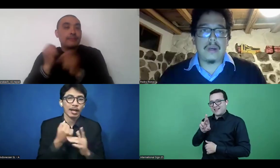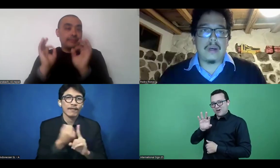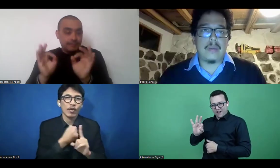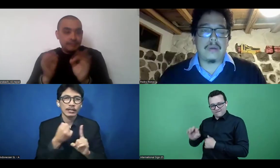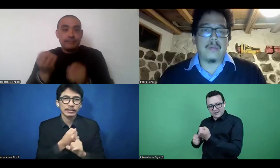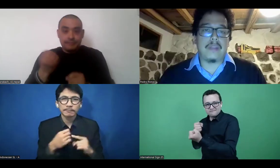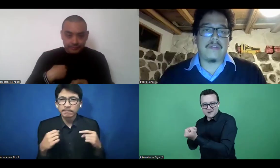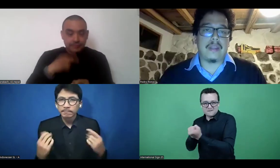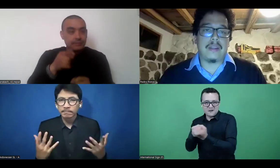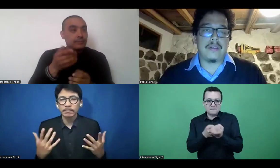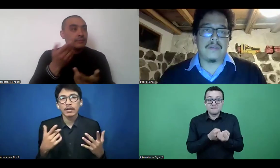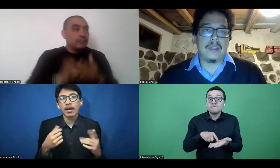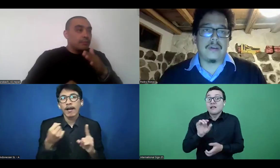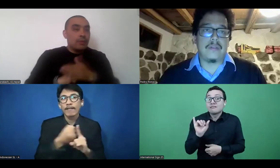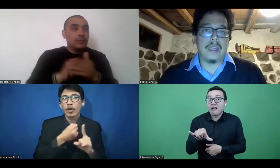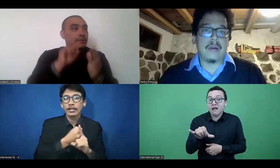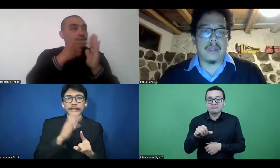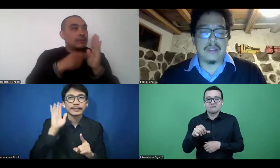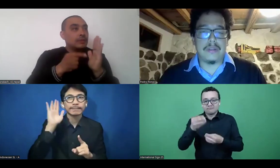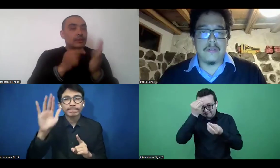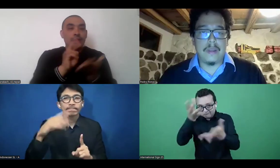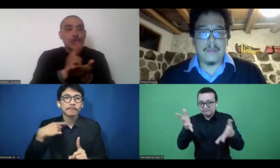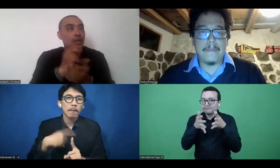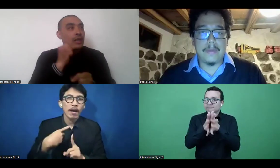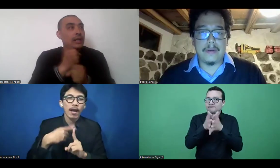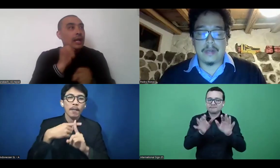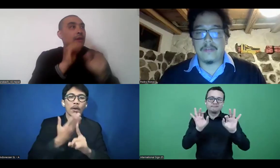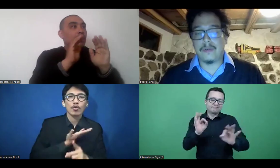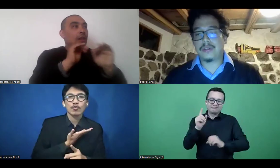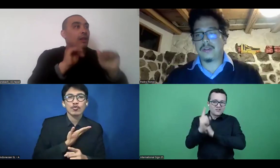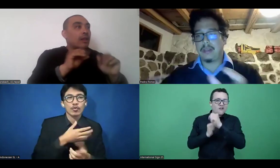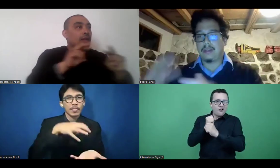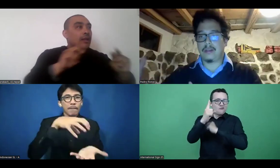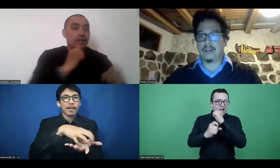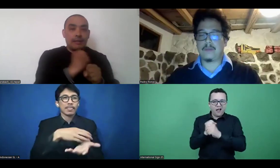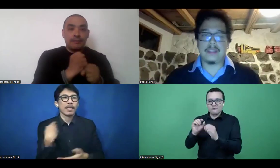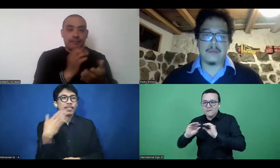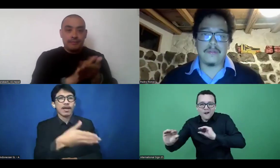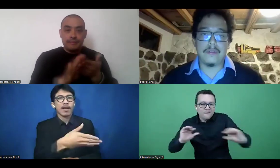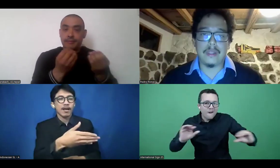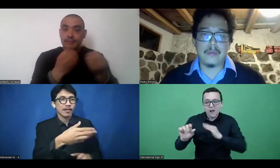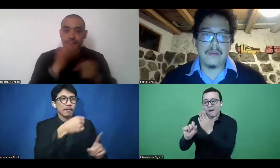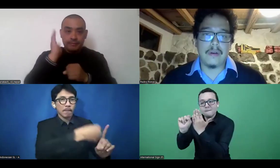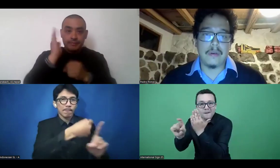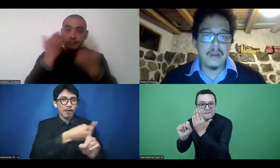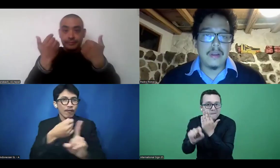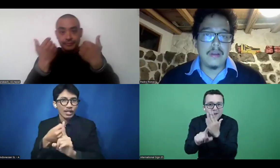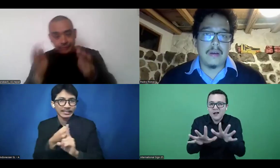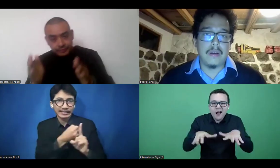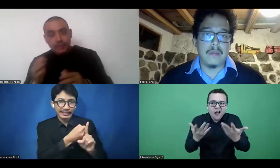you about the main findings of the annual grantee survey. And of course, in the space that will